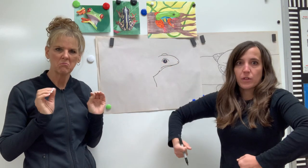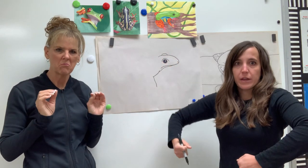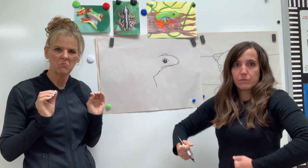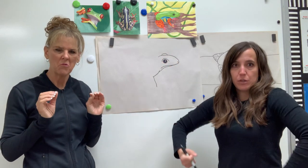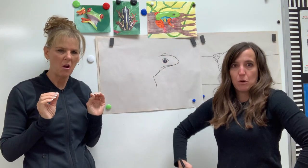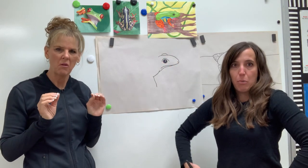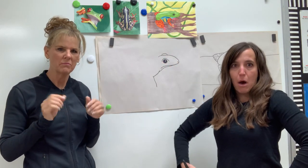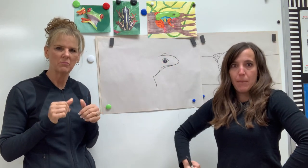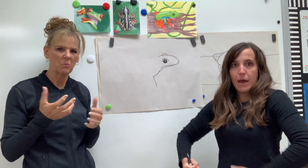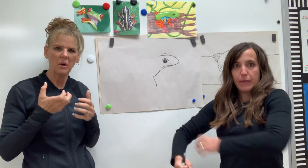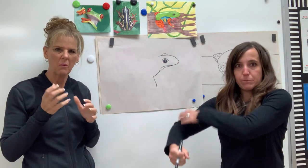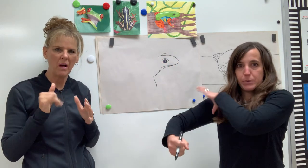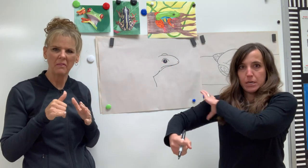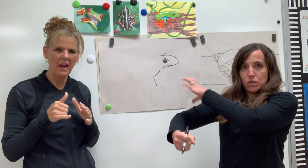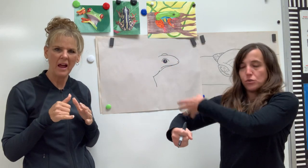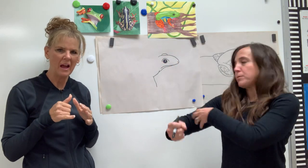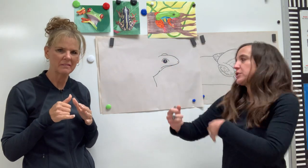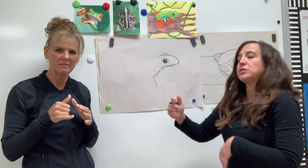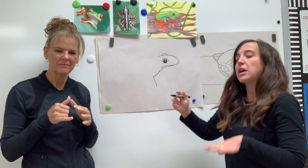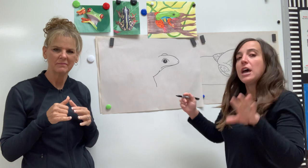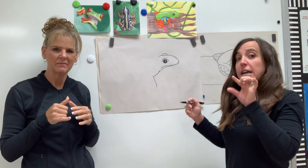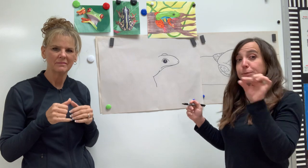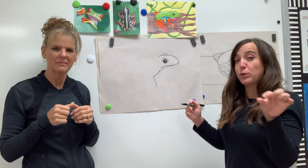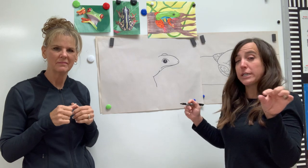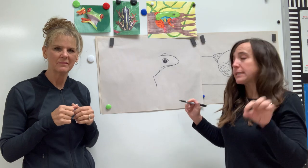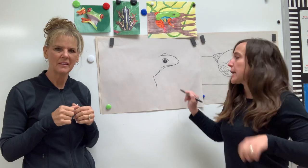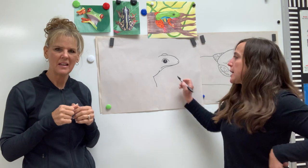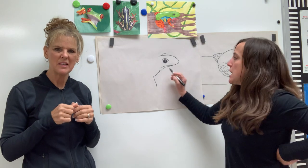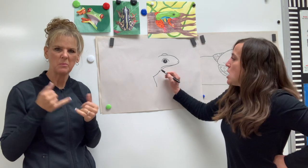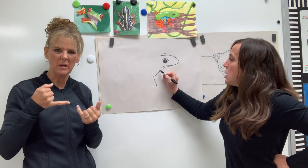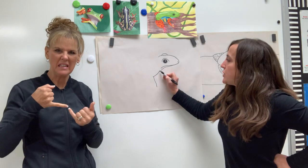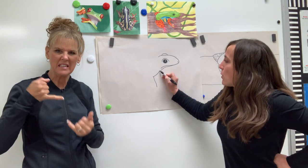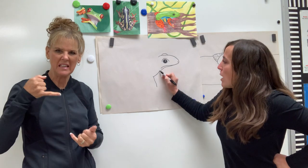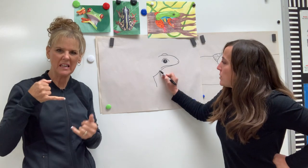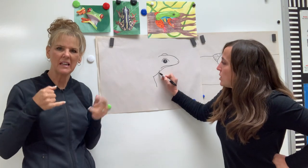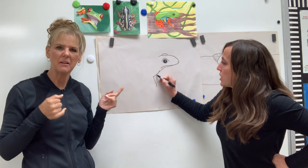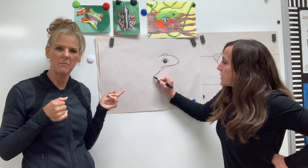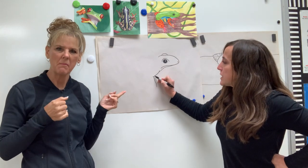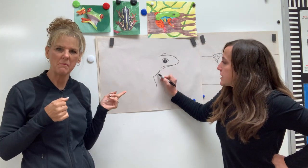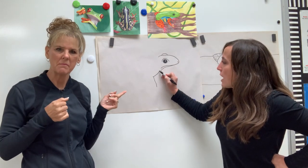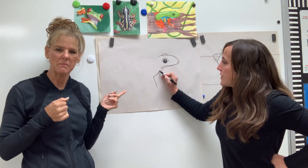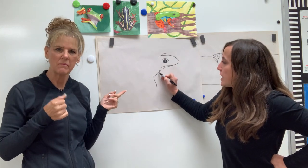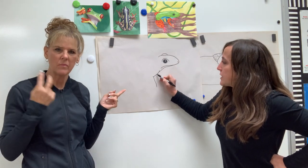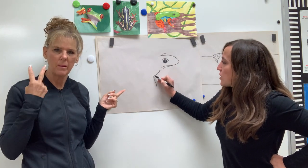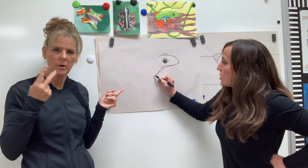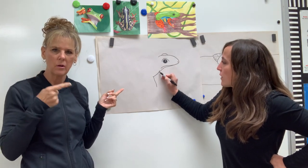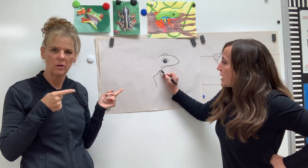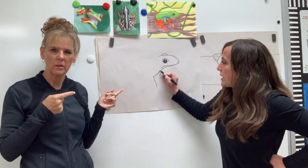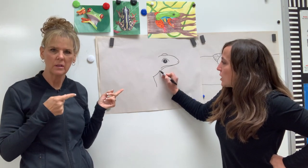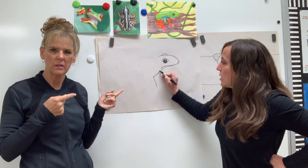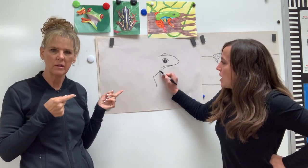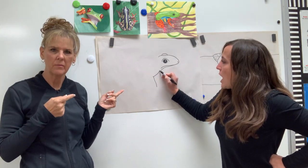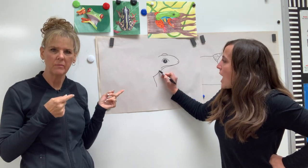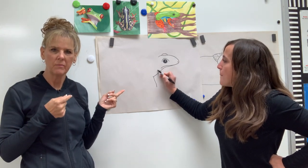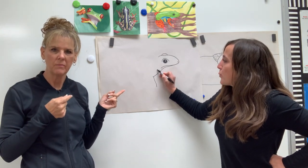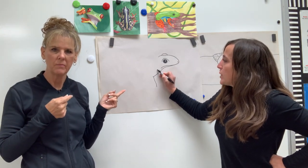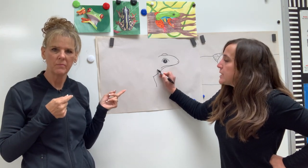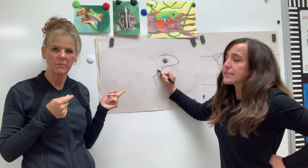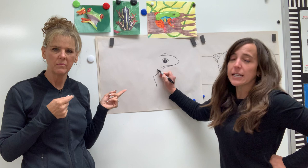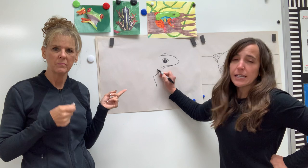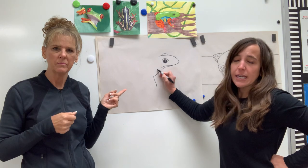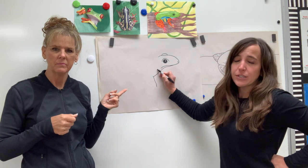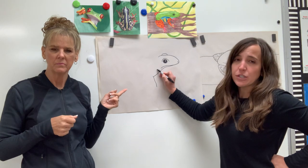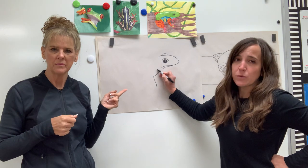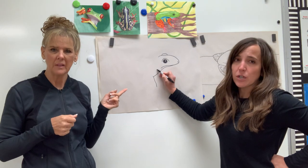gonna make him look like, you know, Popeye, like big, huge muscles. It's pretty skinny. So I'm gonna look at this line that I started right here, and